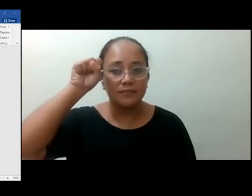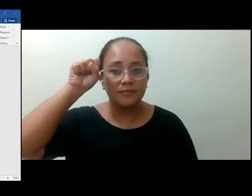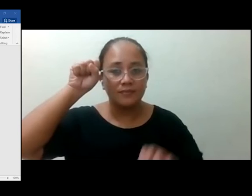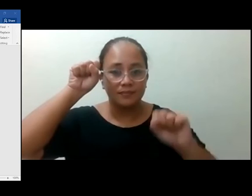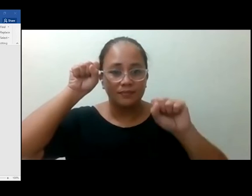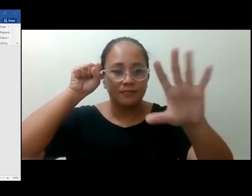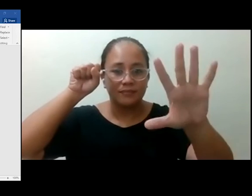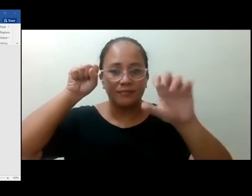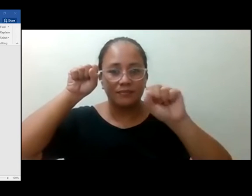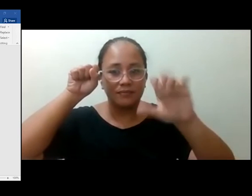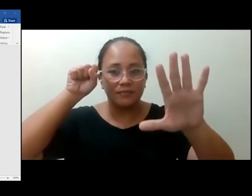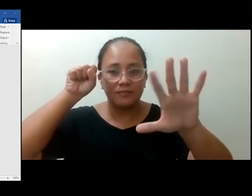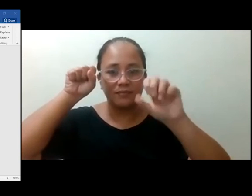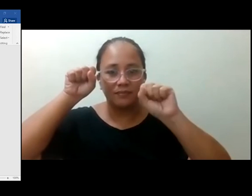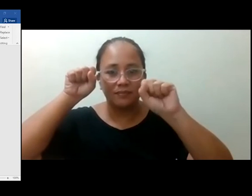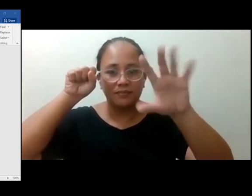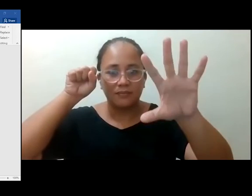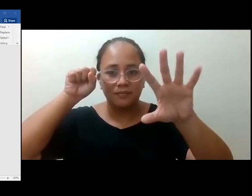have.